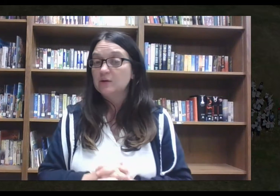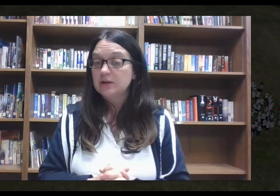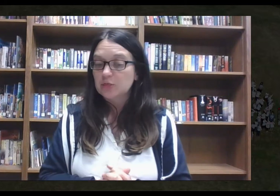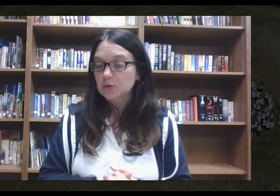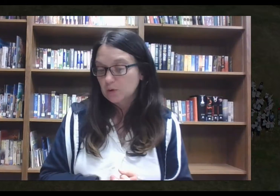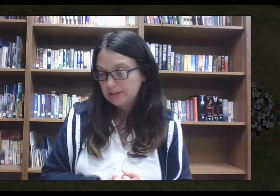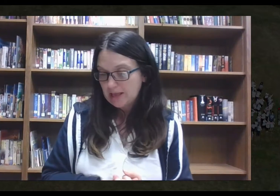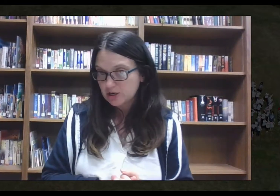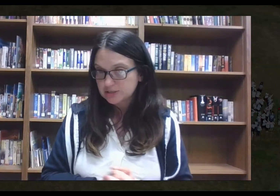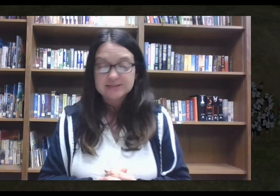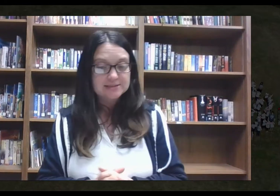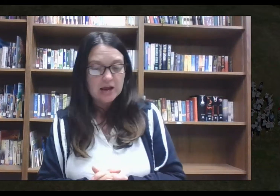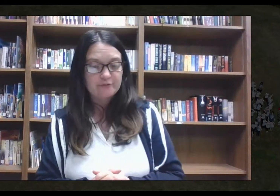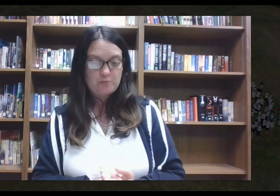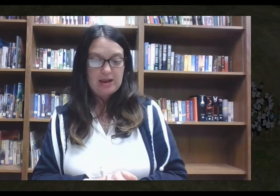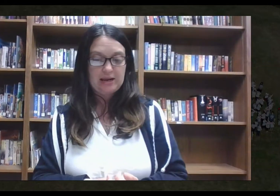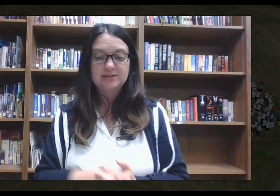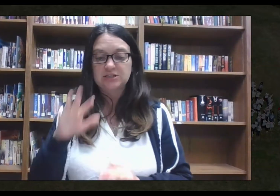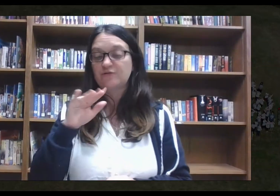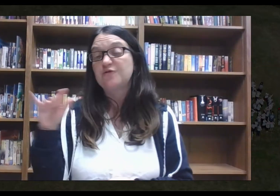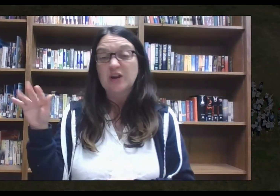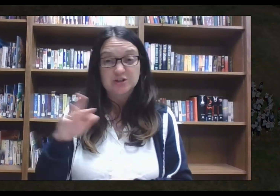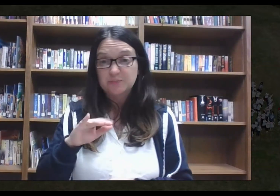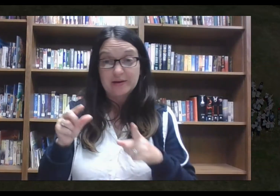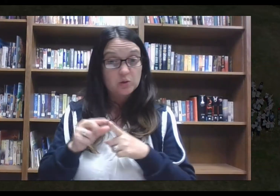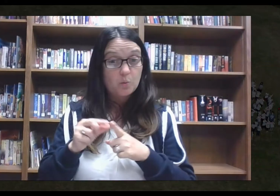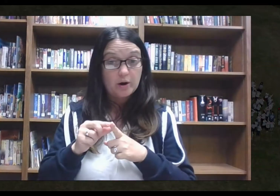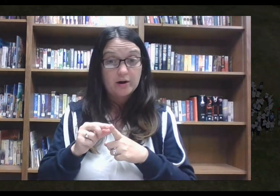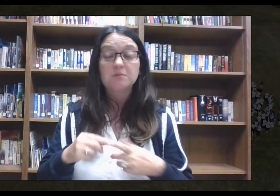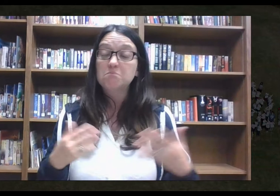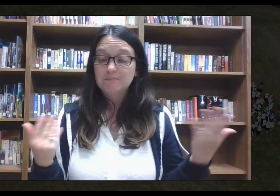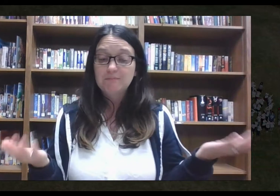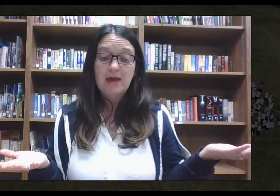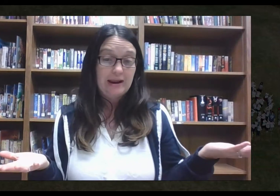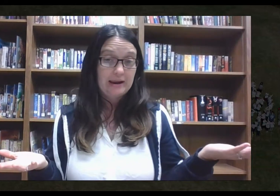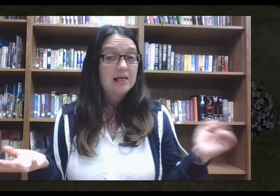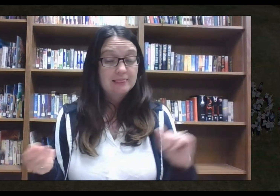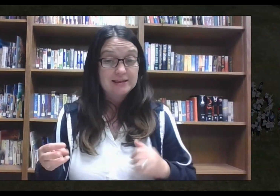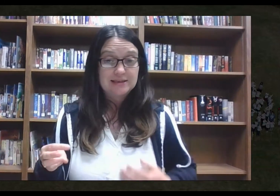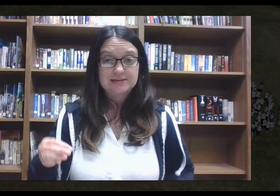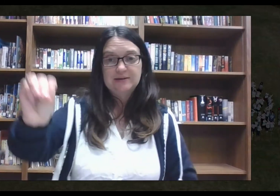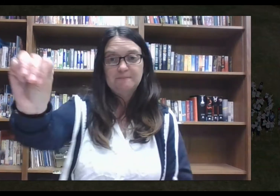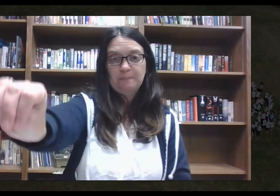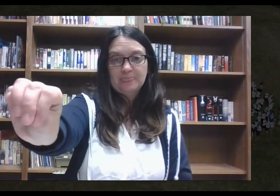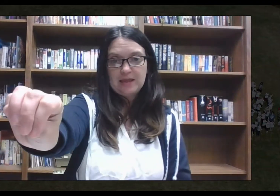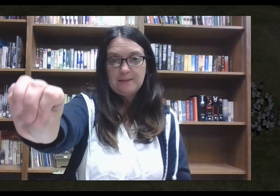only three letters, the sign for May is just finger spelling the word May, like this. M,